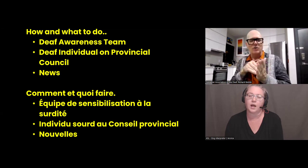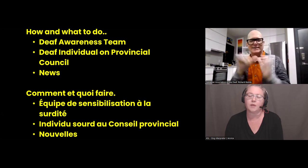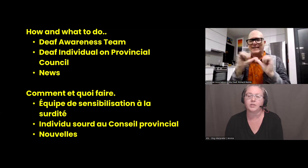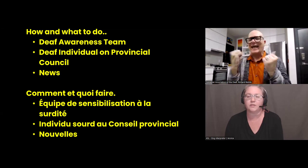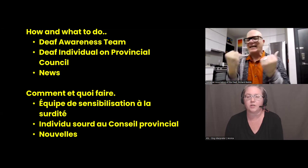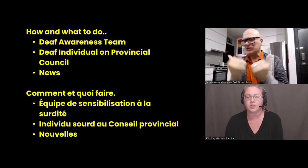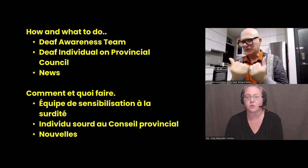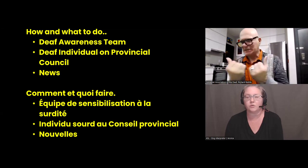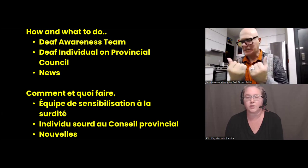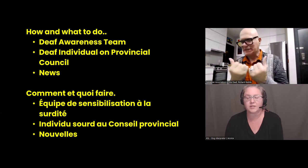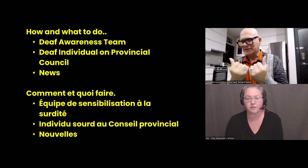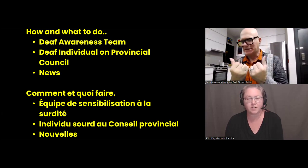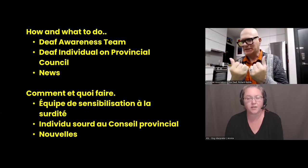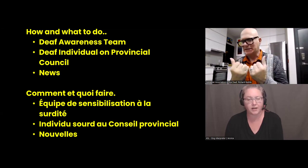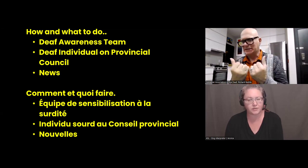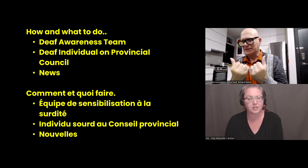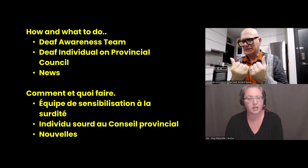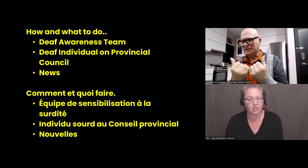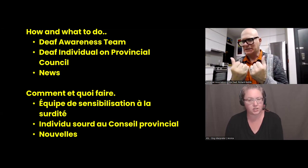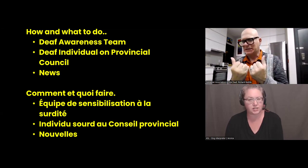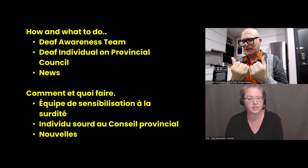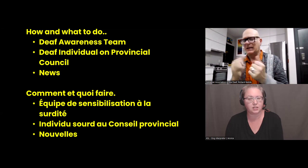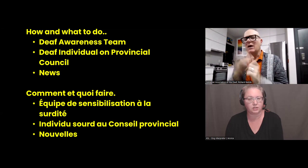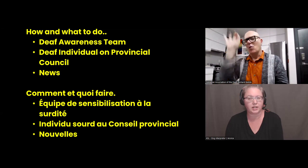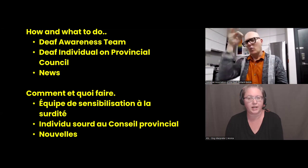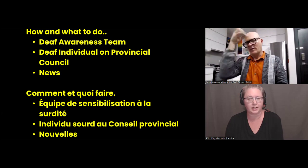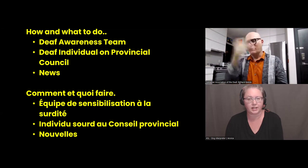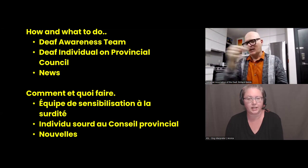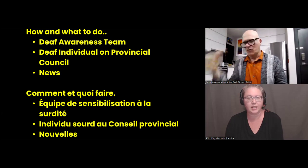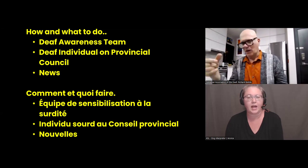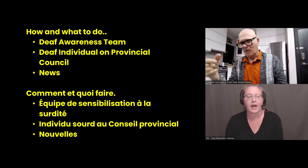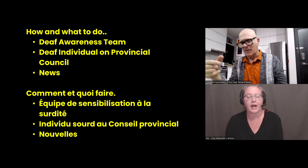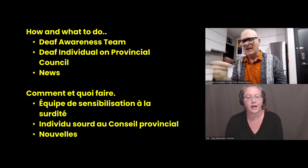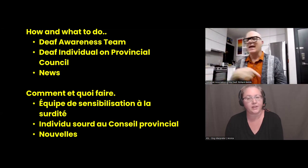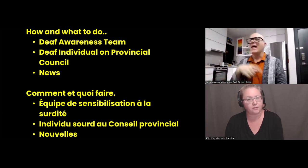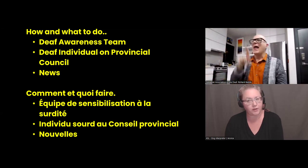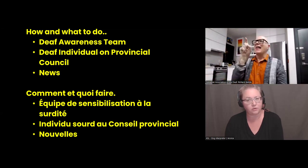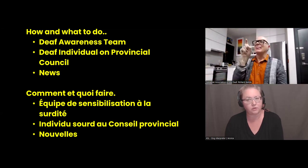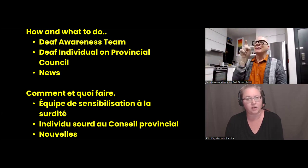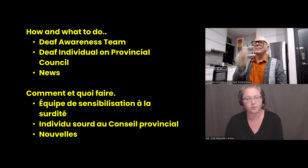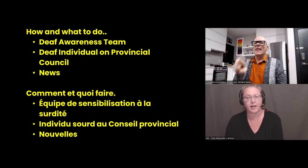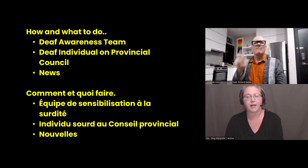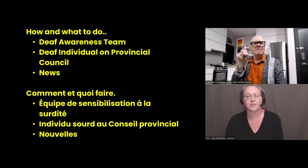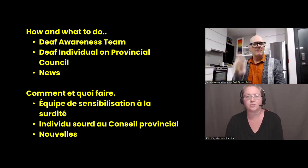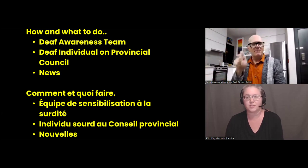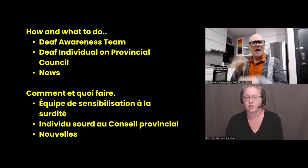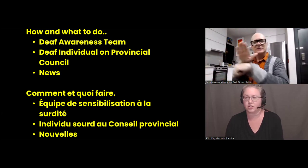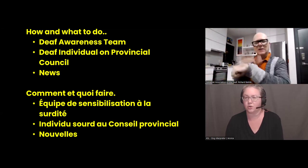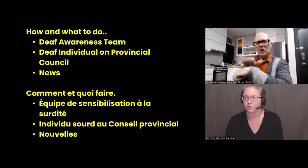I believe there is over 7,000 agencies here in Canada that the federal government has jurisdiction and